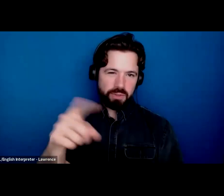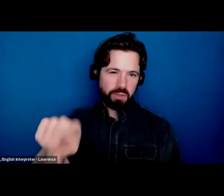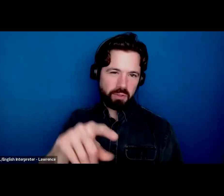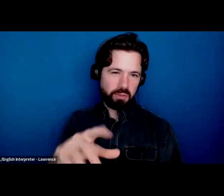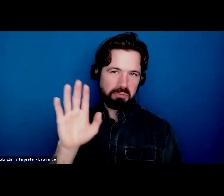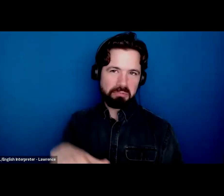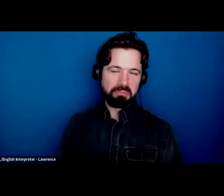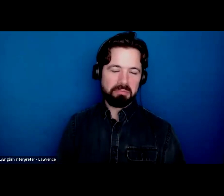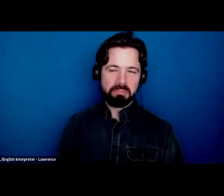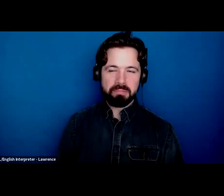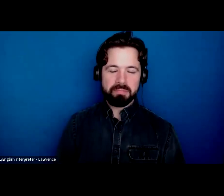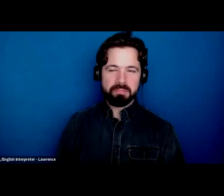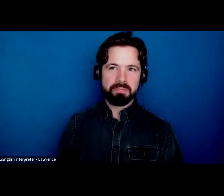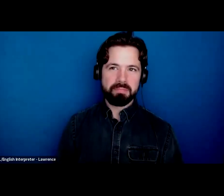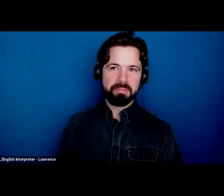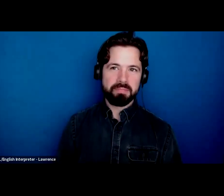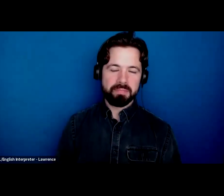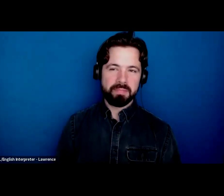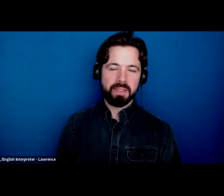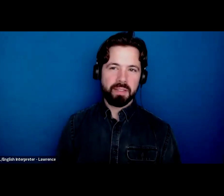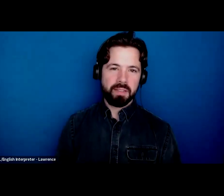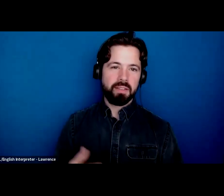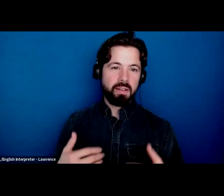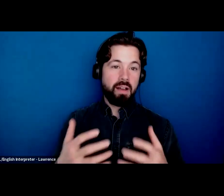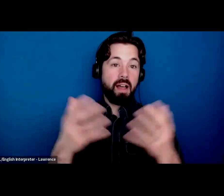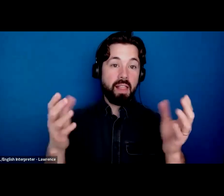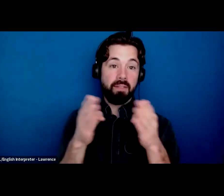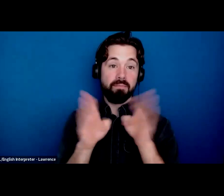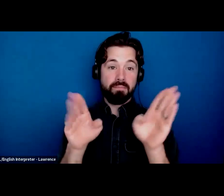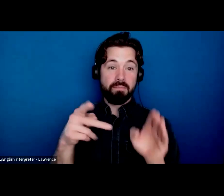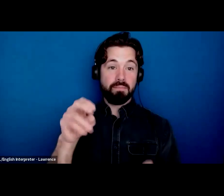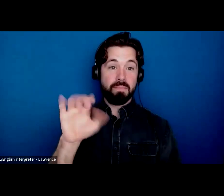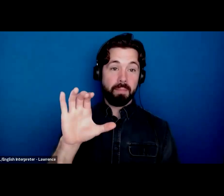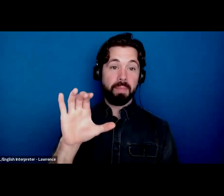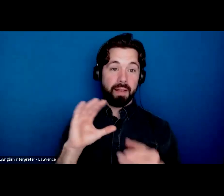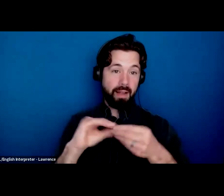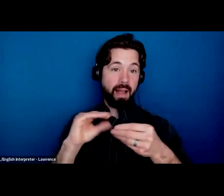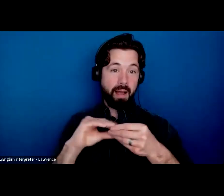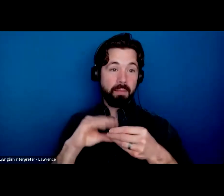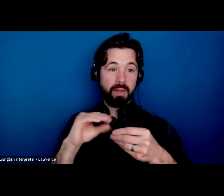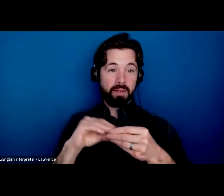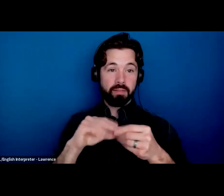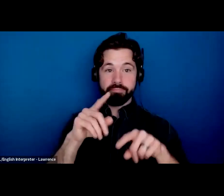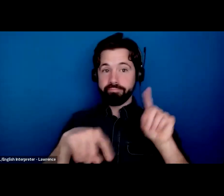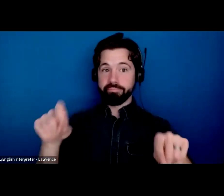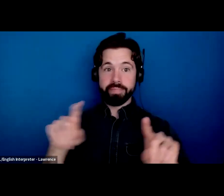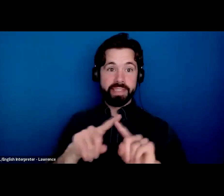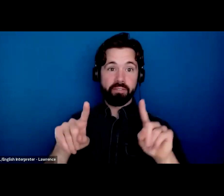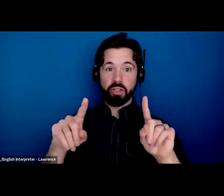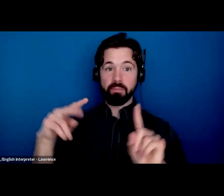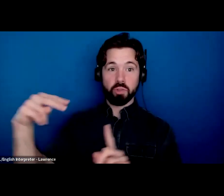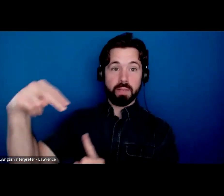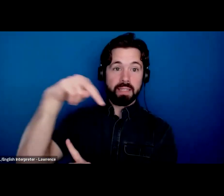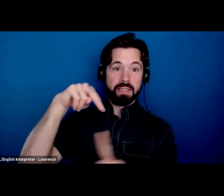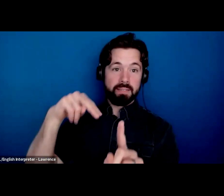And there was, again, a lot of public comment. Public comment consisted of a range of diverse perspectives, including a